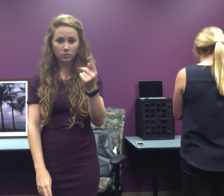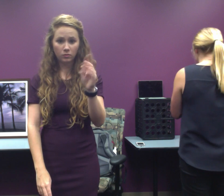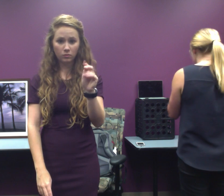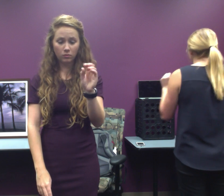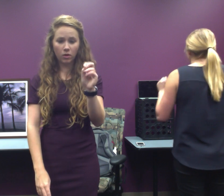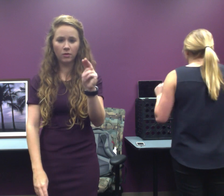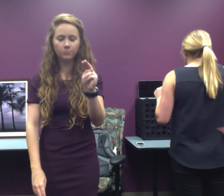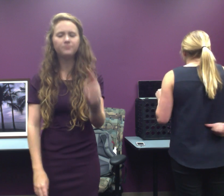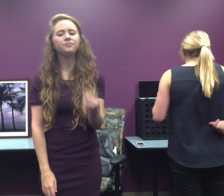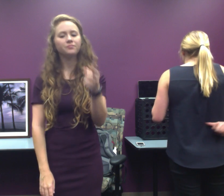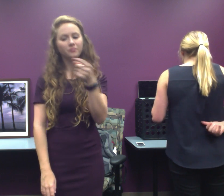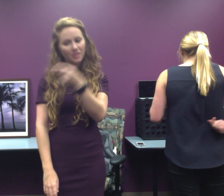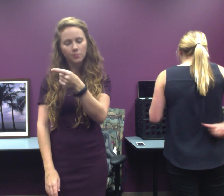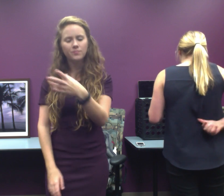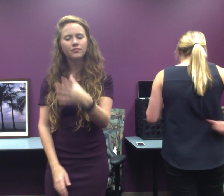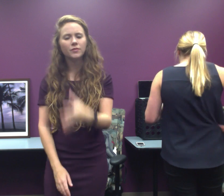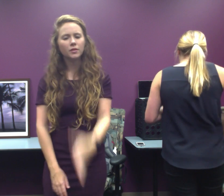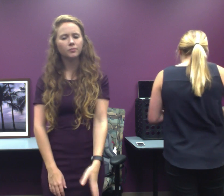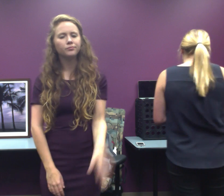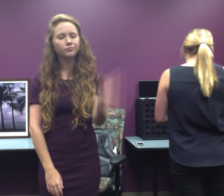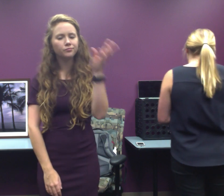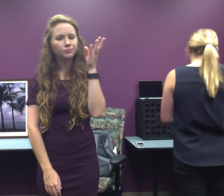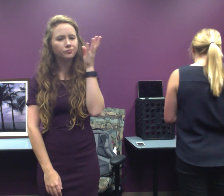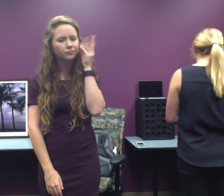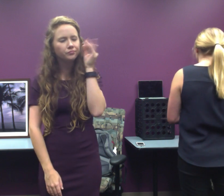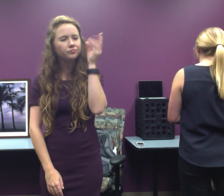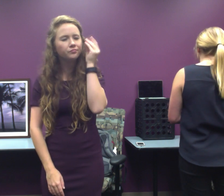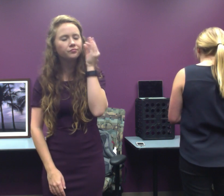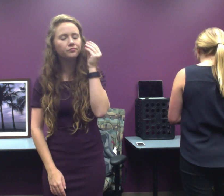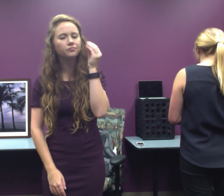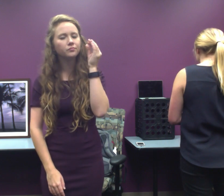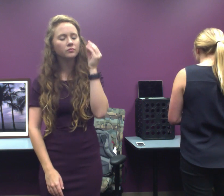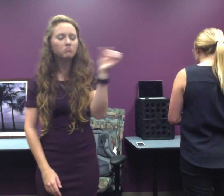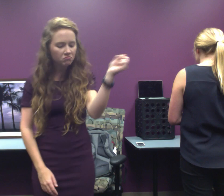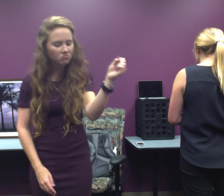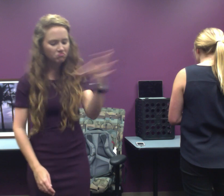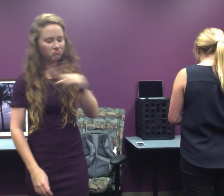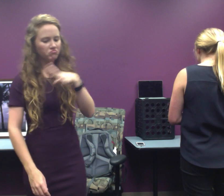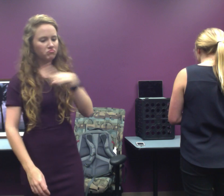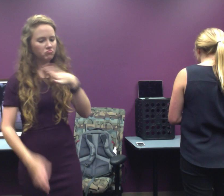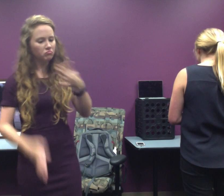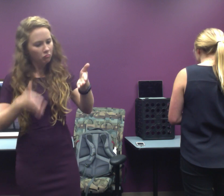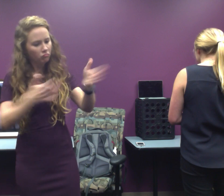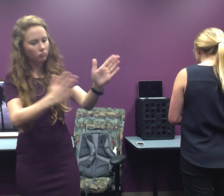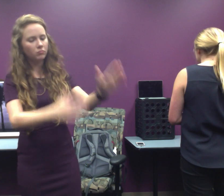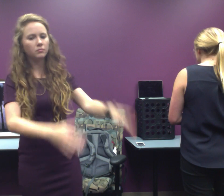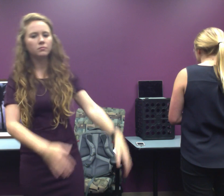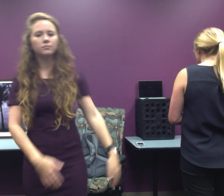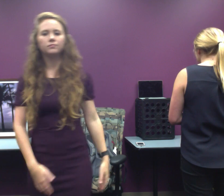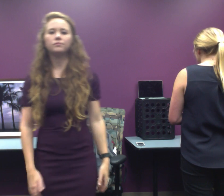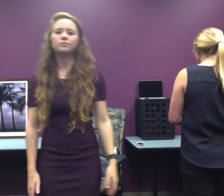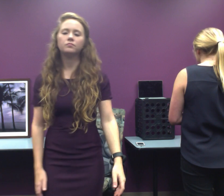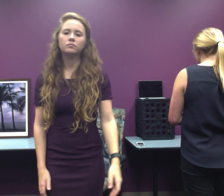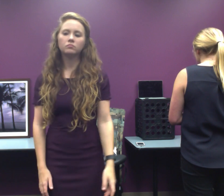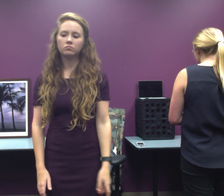major battles, or at least they did very well in them. And also, they've proven to the British now that they can really